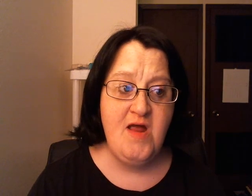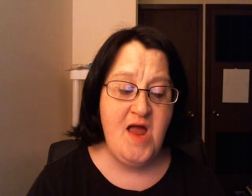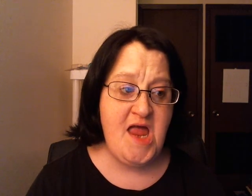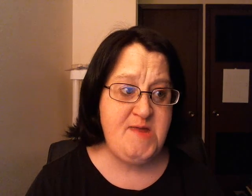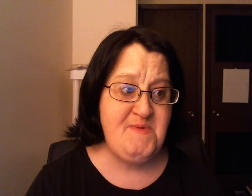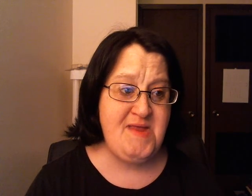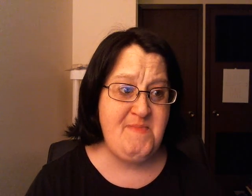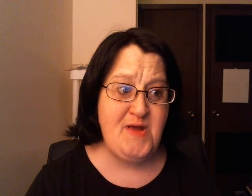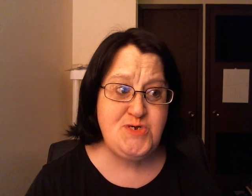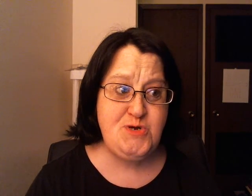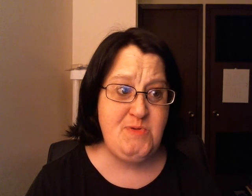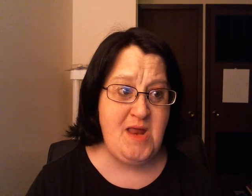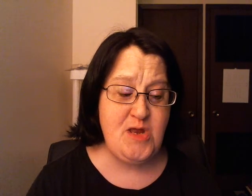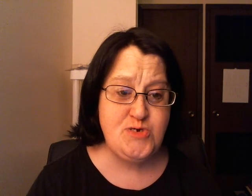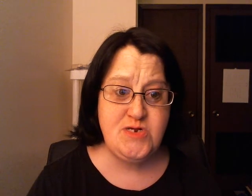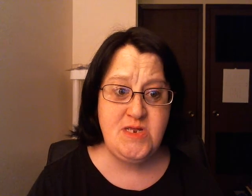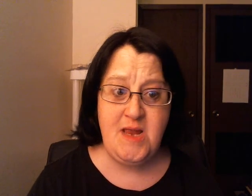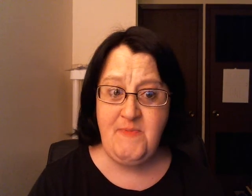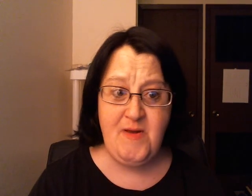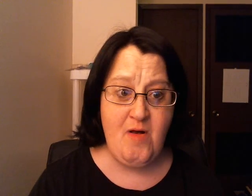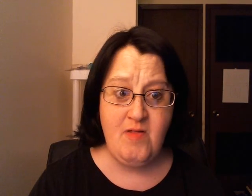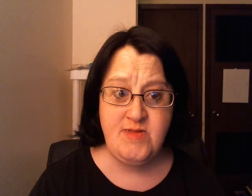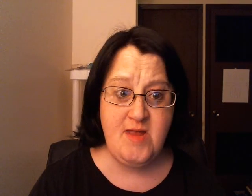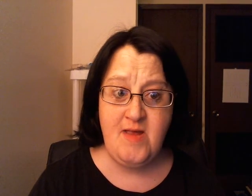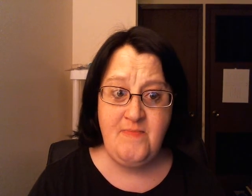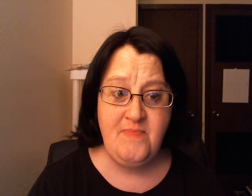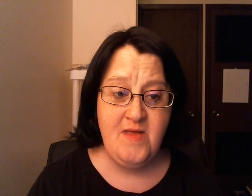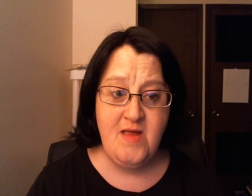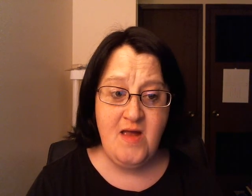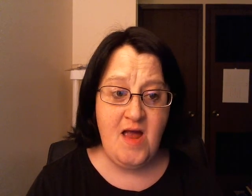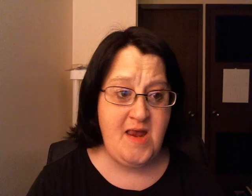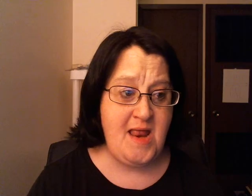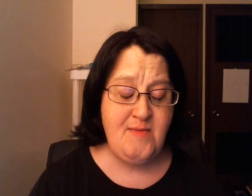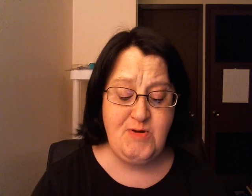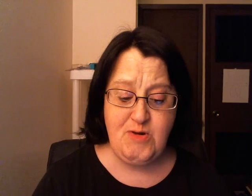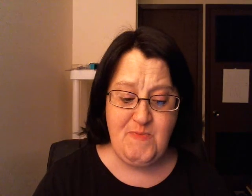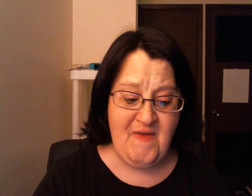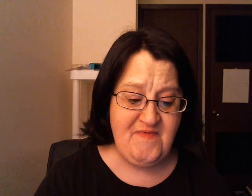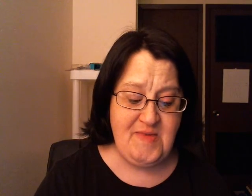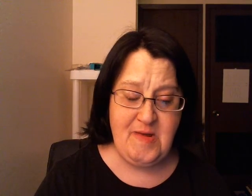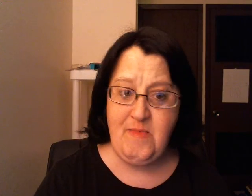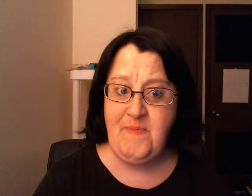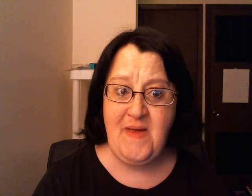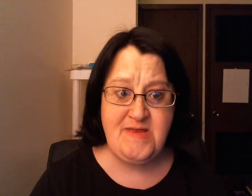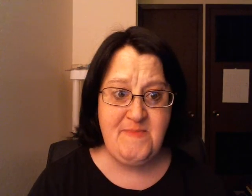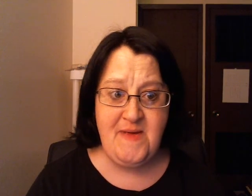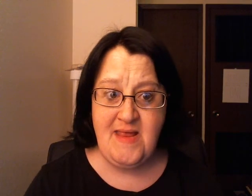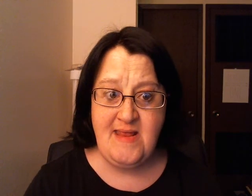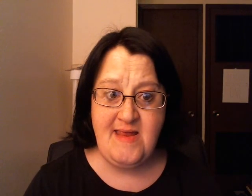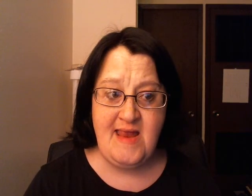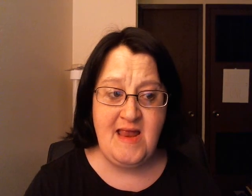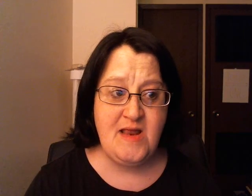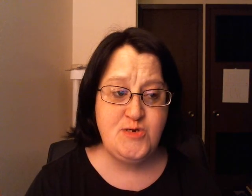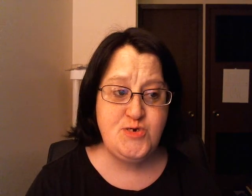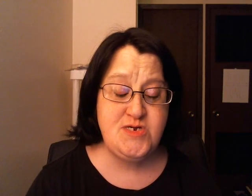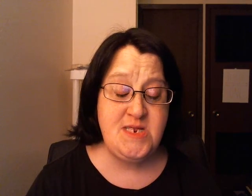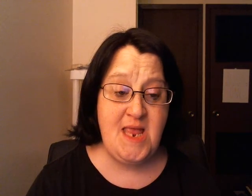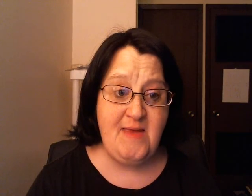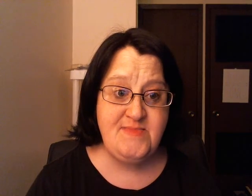I spent about two days just sleeping all the time. I got up to use the bathroom and then went back to bed and just slept.